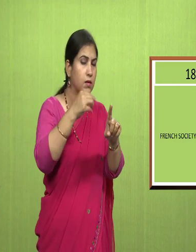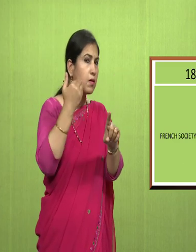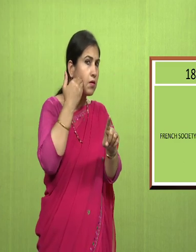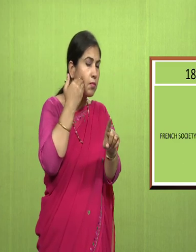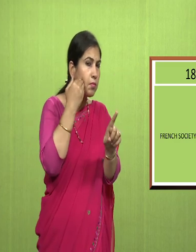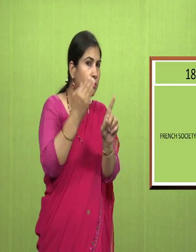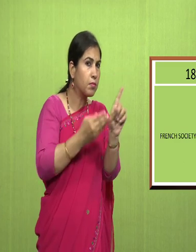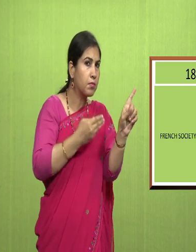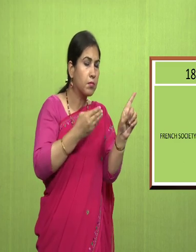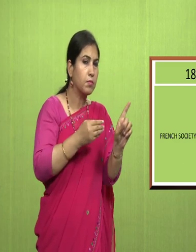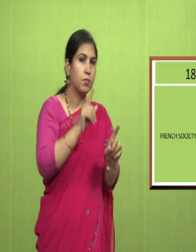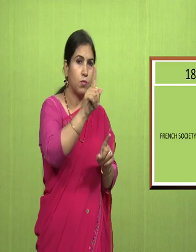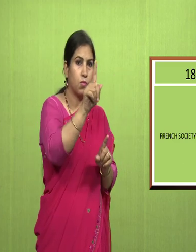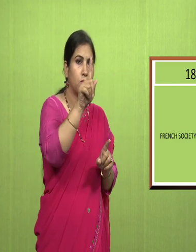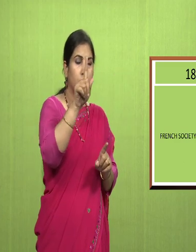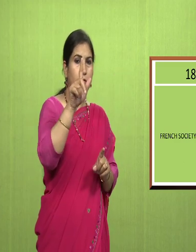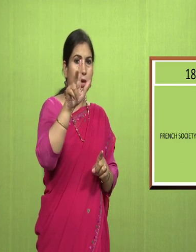year 18th